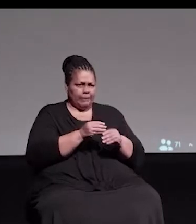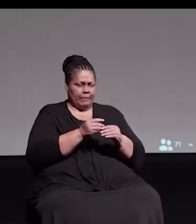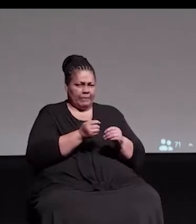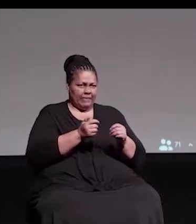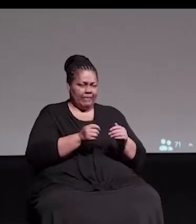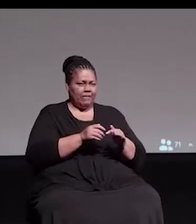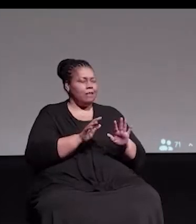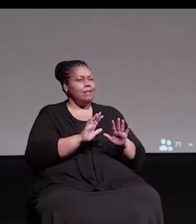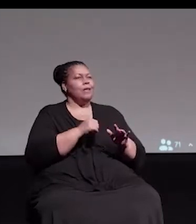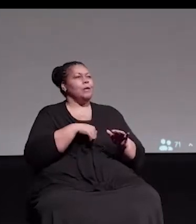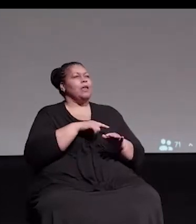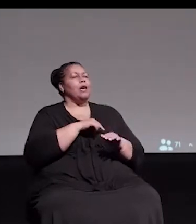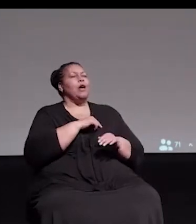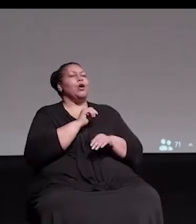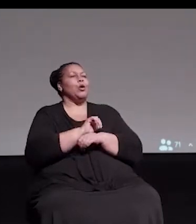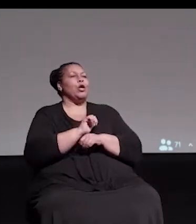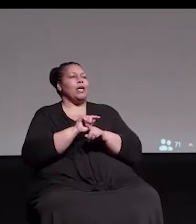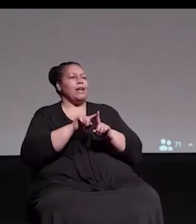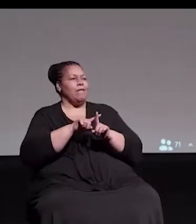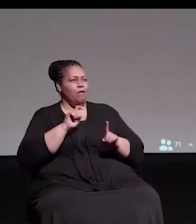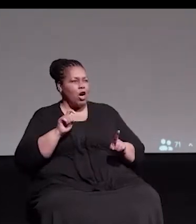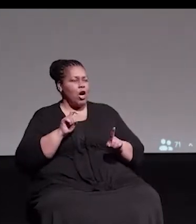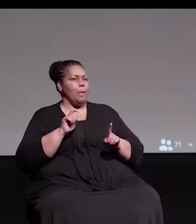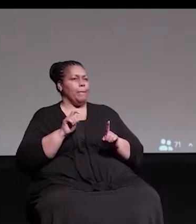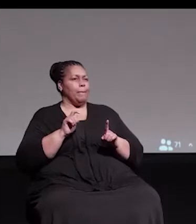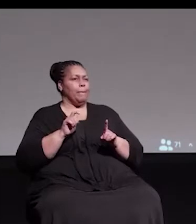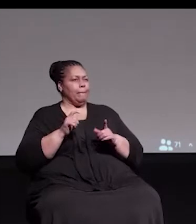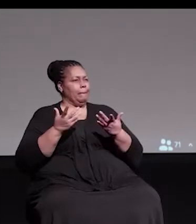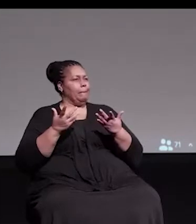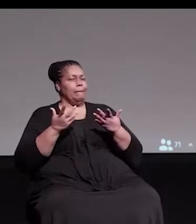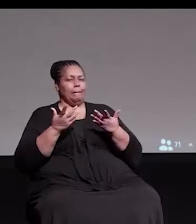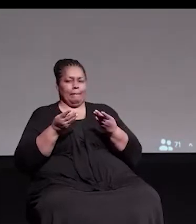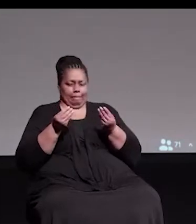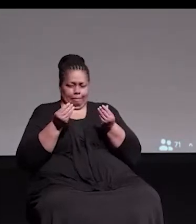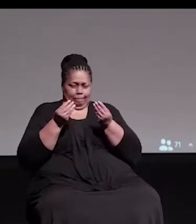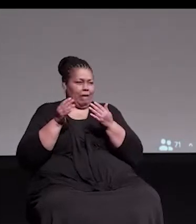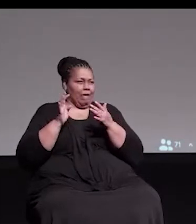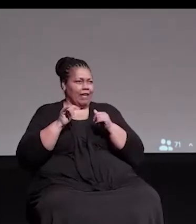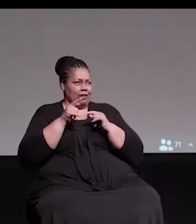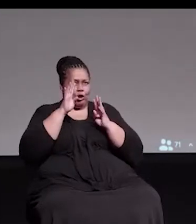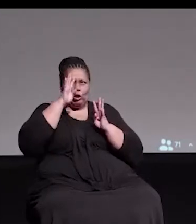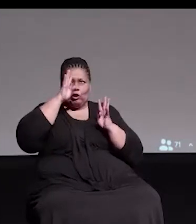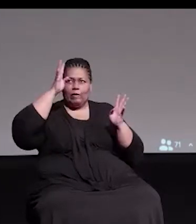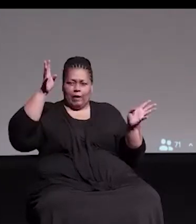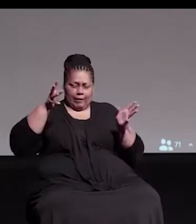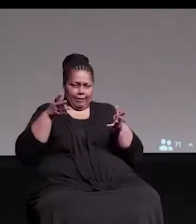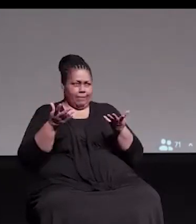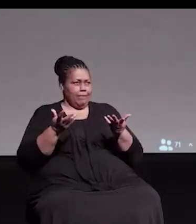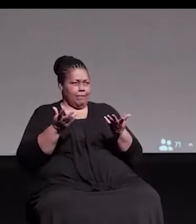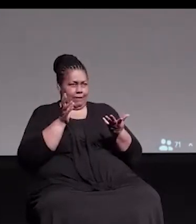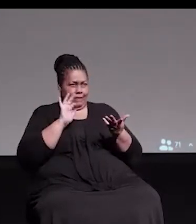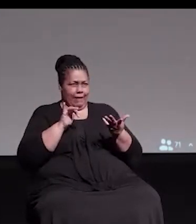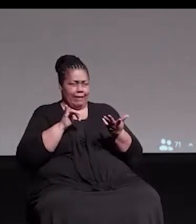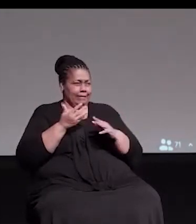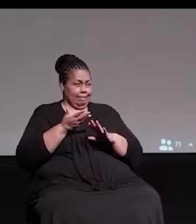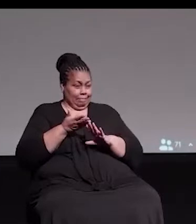working from a universe that is predetermined. Sometimes not 100%, but it's largely